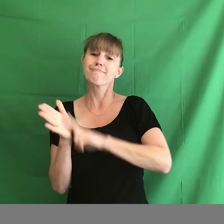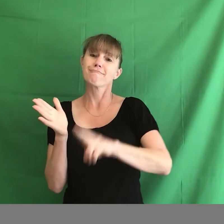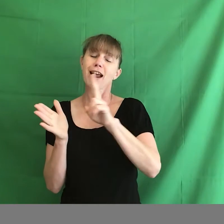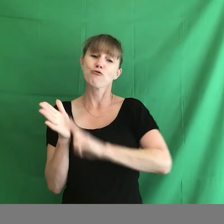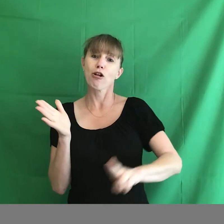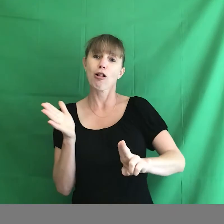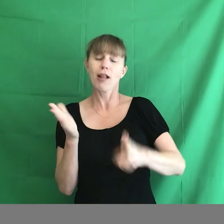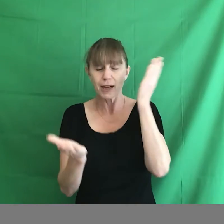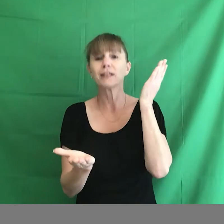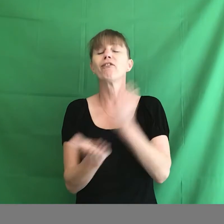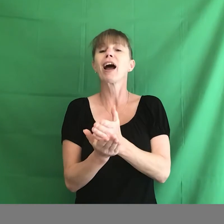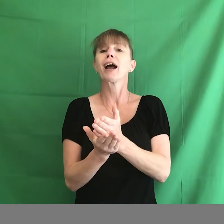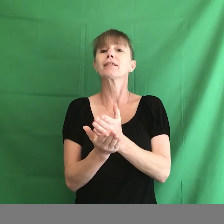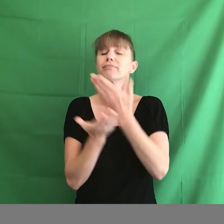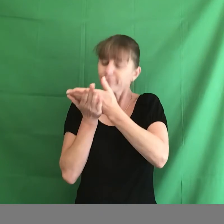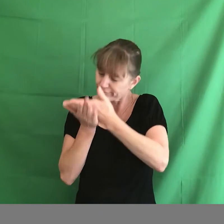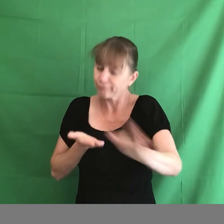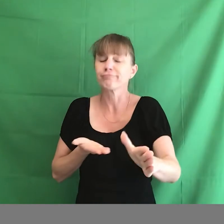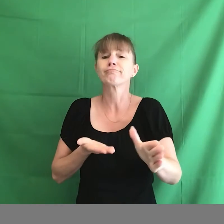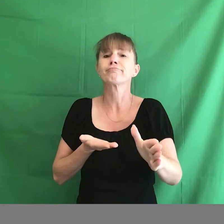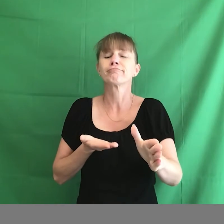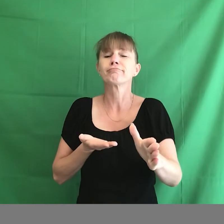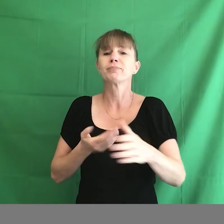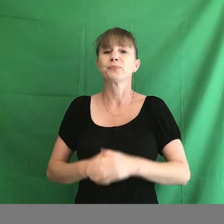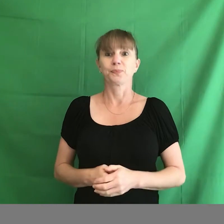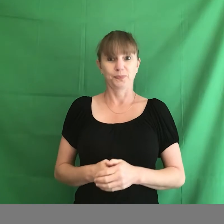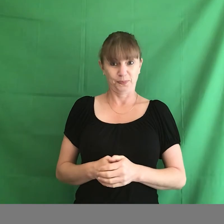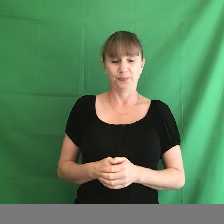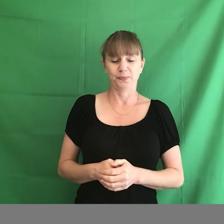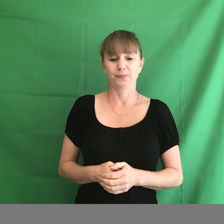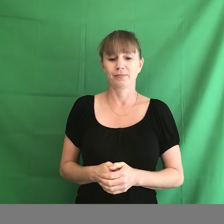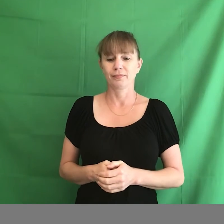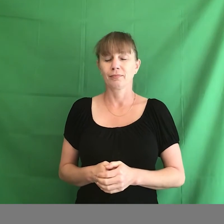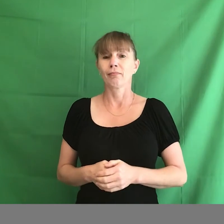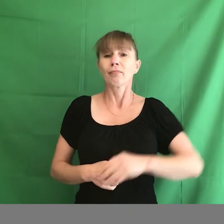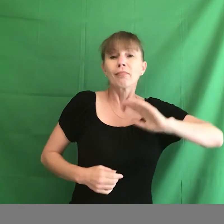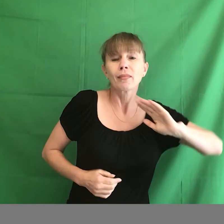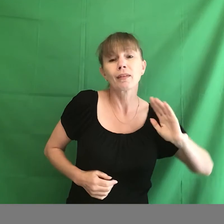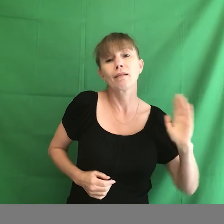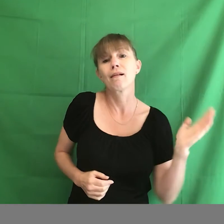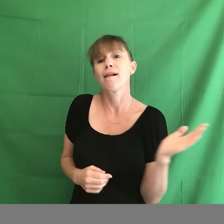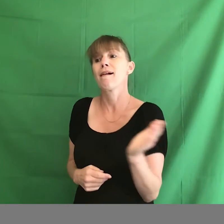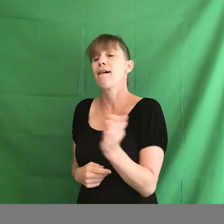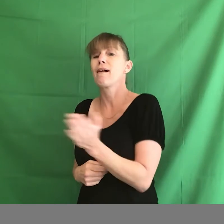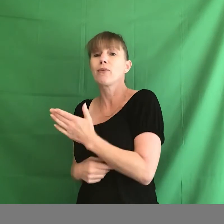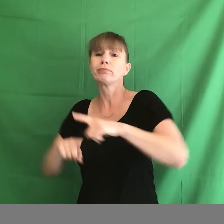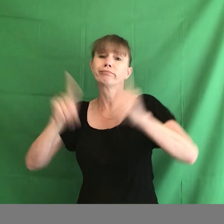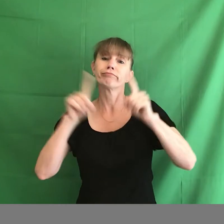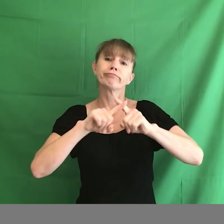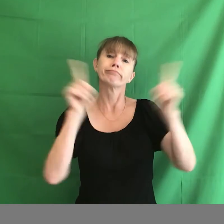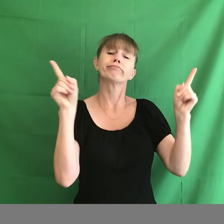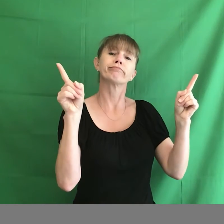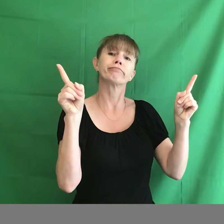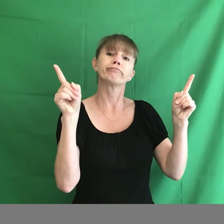state. It's a fact. It's plain to see. And it goes, everyone is